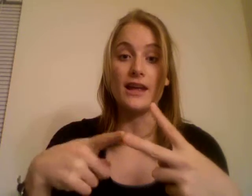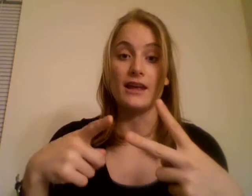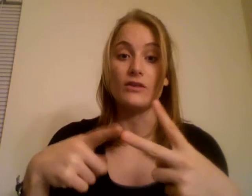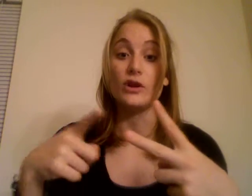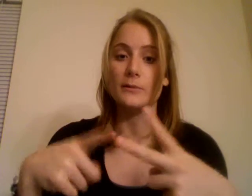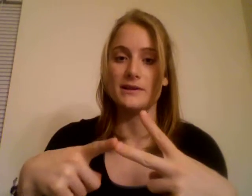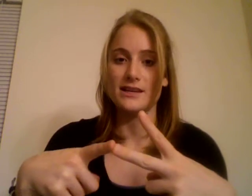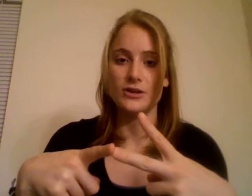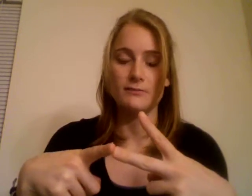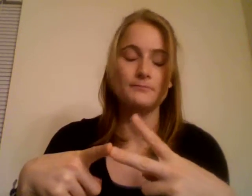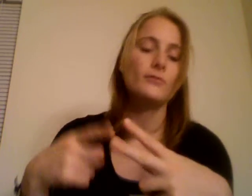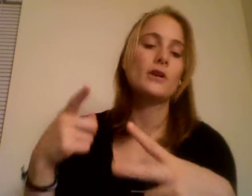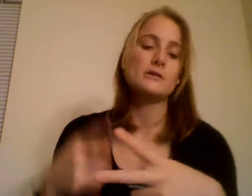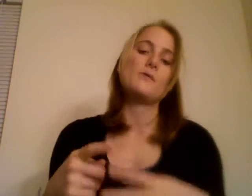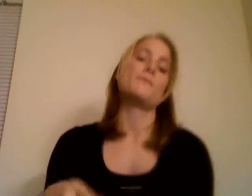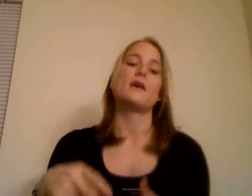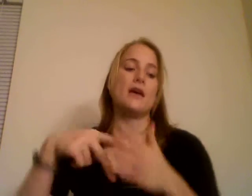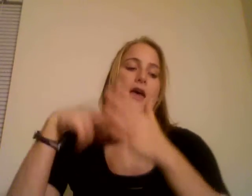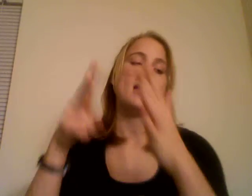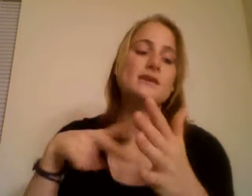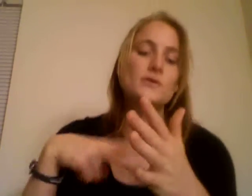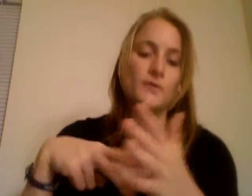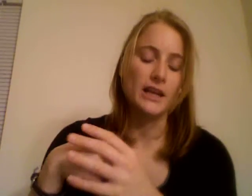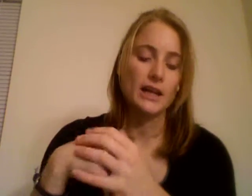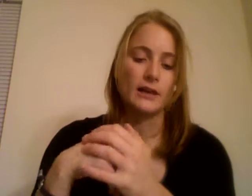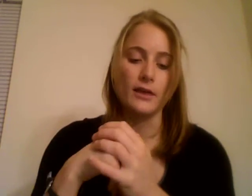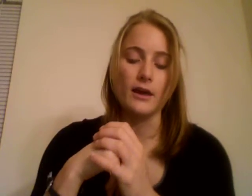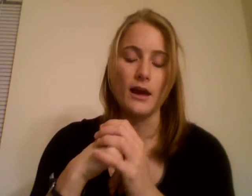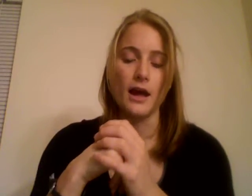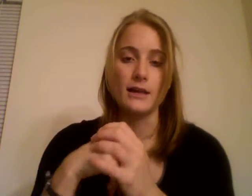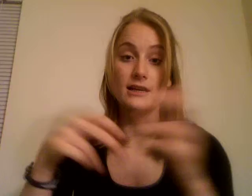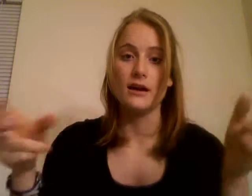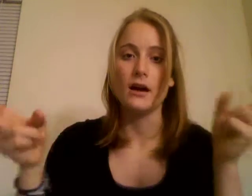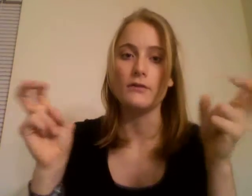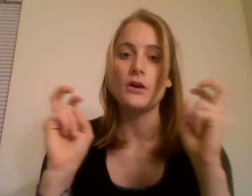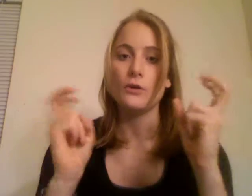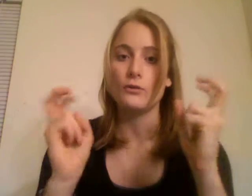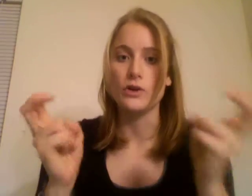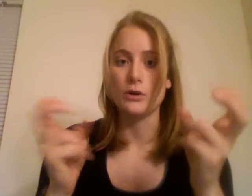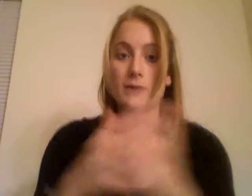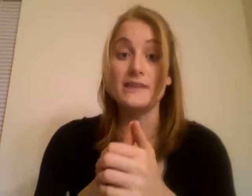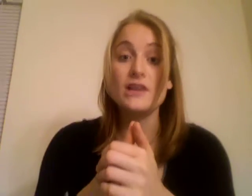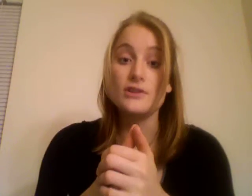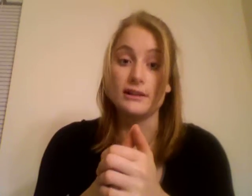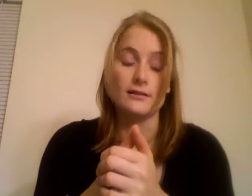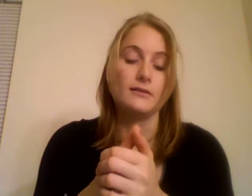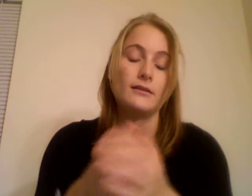and renormalization. So, as I was reading the idea of renormalization, I